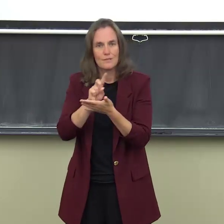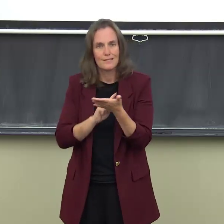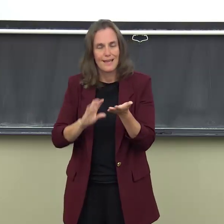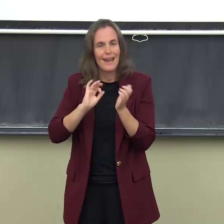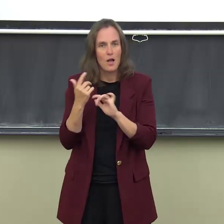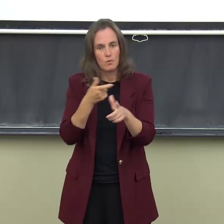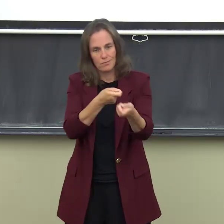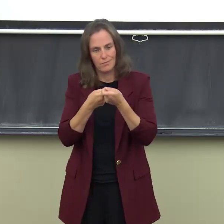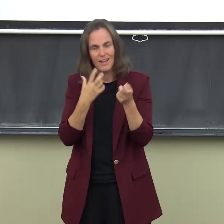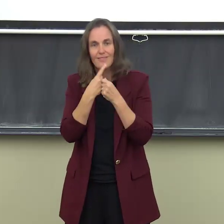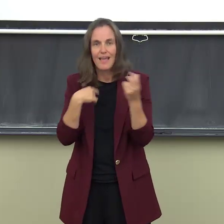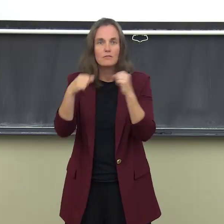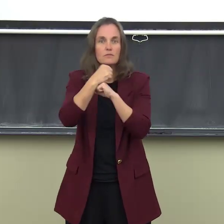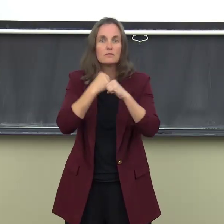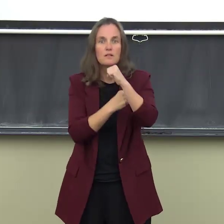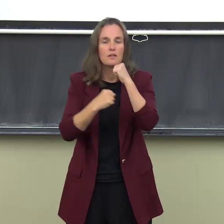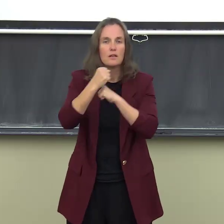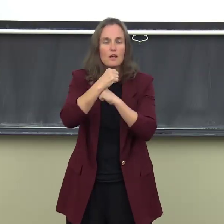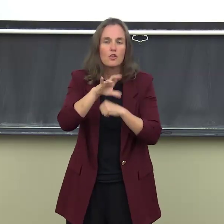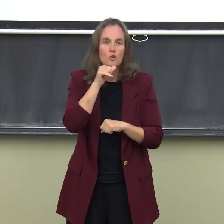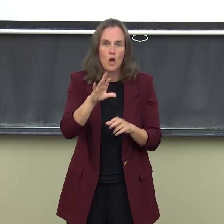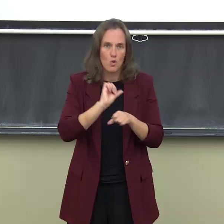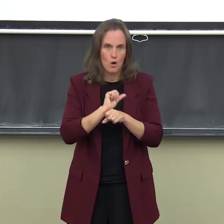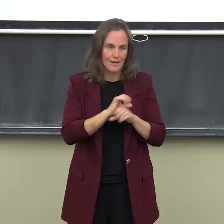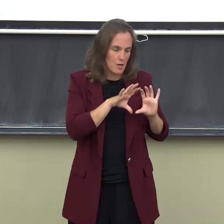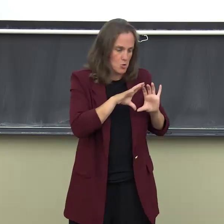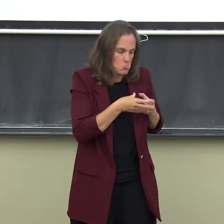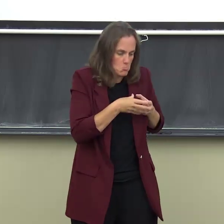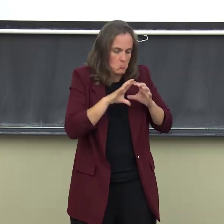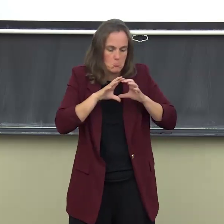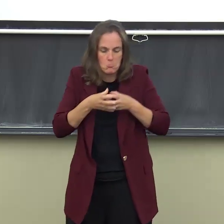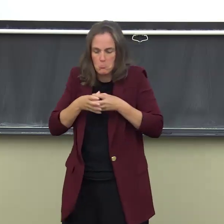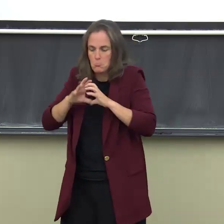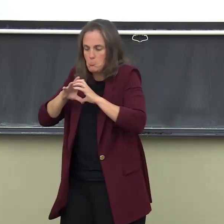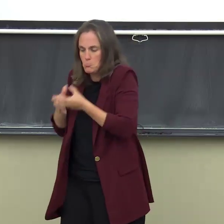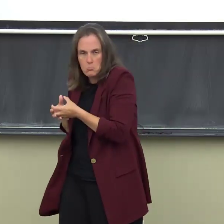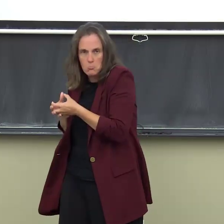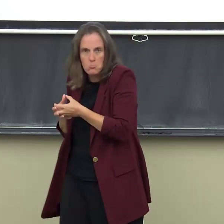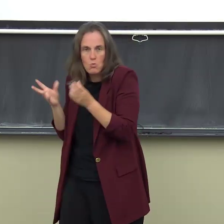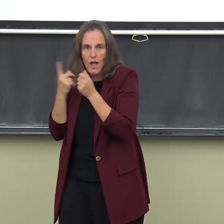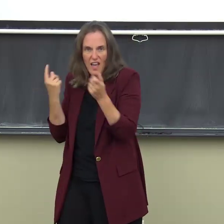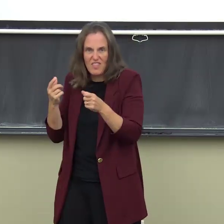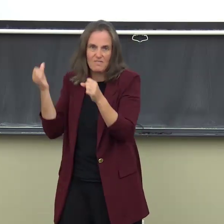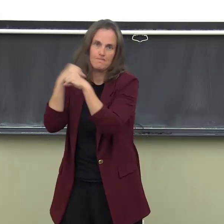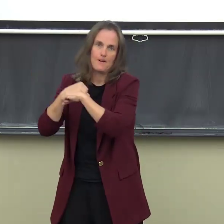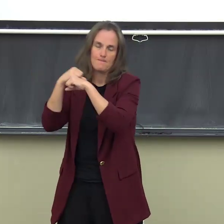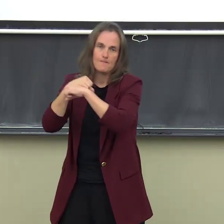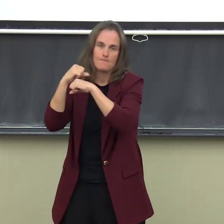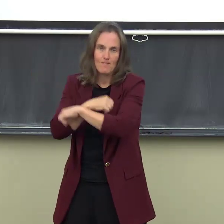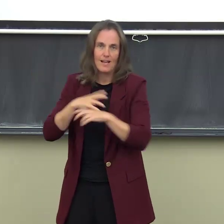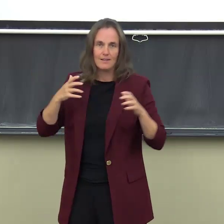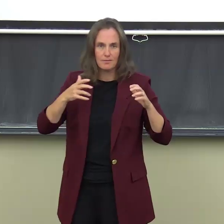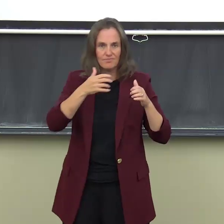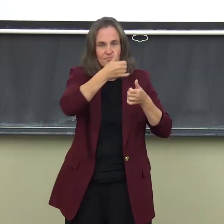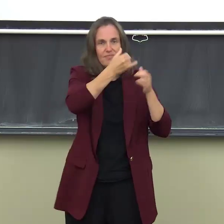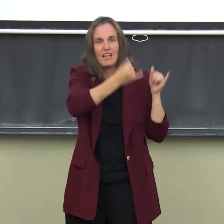so that we're not working in these atomized little communities struggling uphill with resistance. How do we